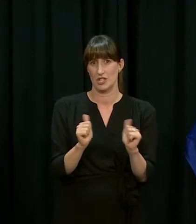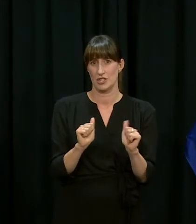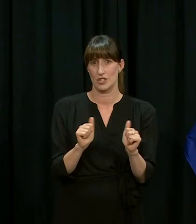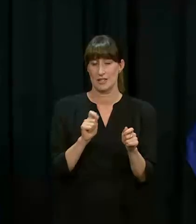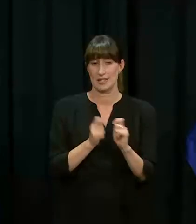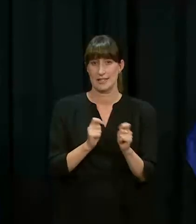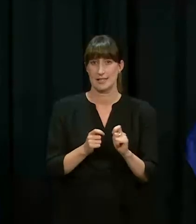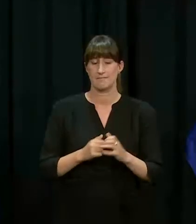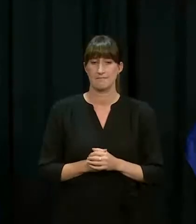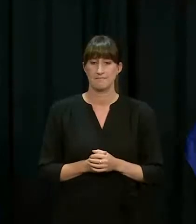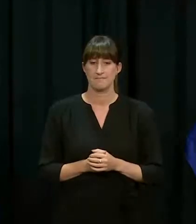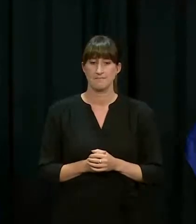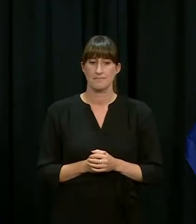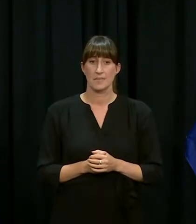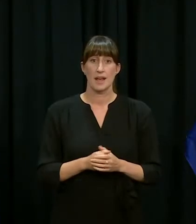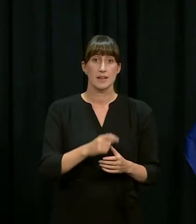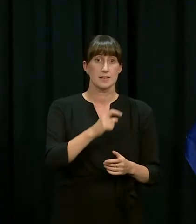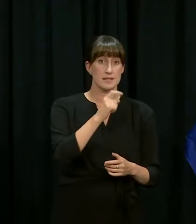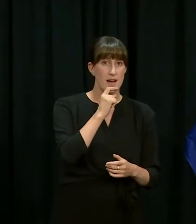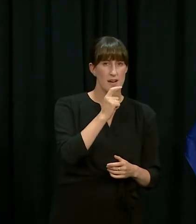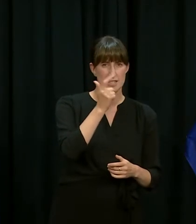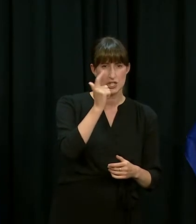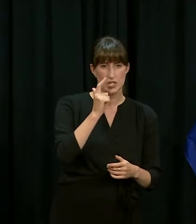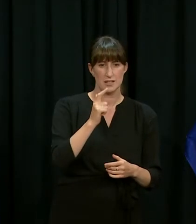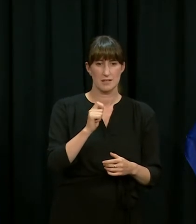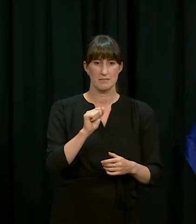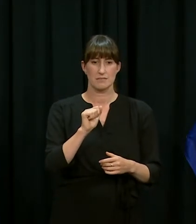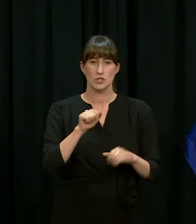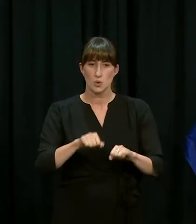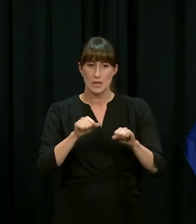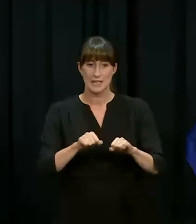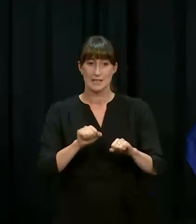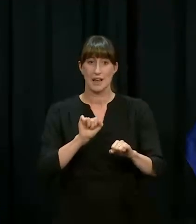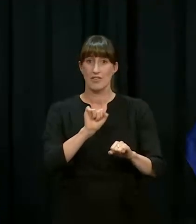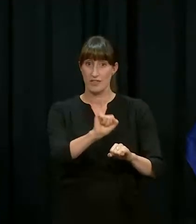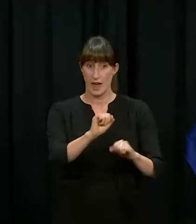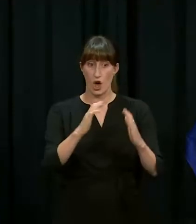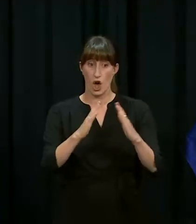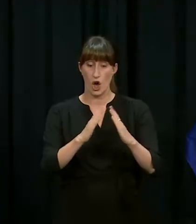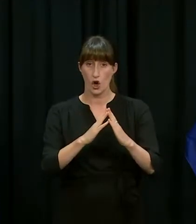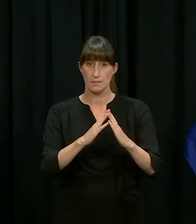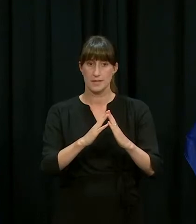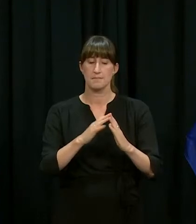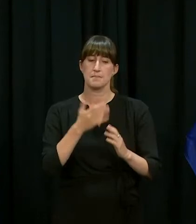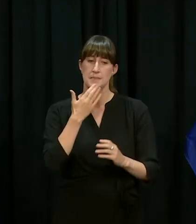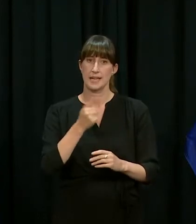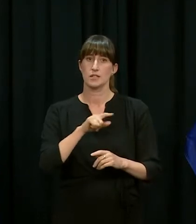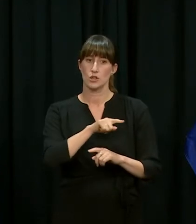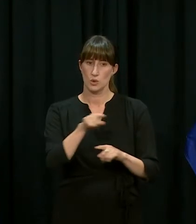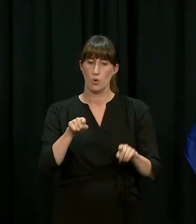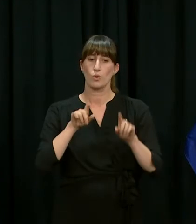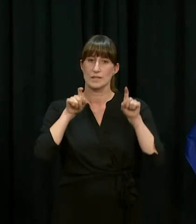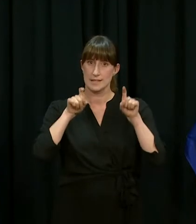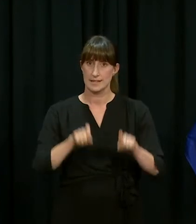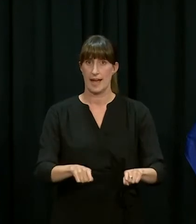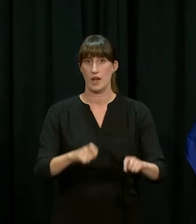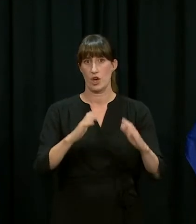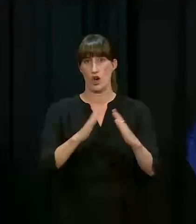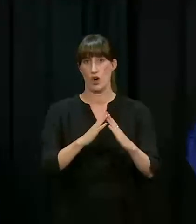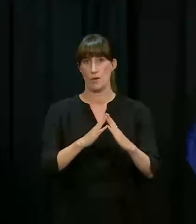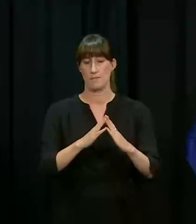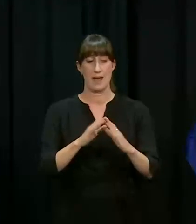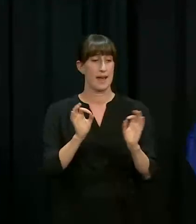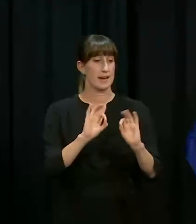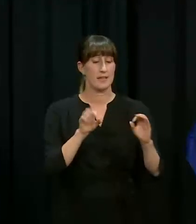Staff, students and their households are being asked to work from home or stay at home for the rest of this week and to avoid large gatherings and